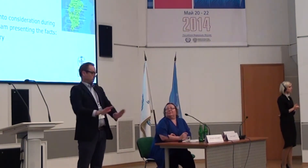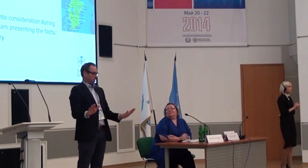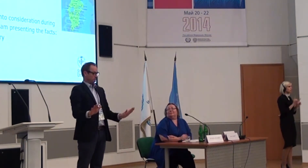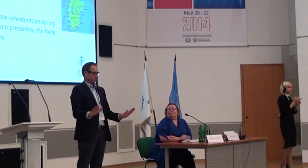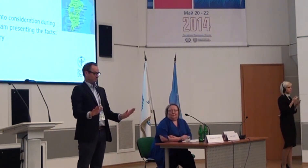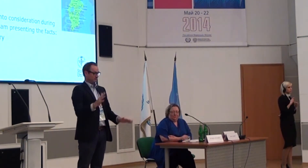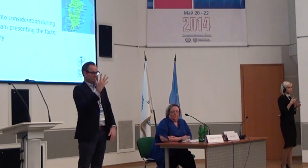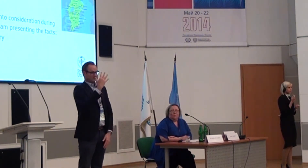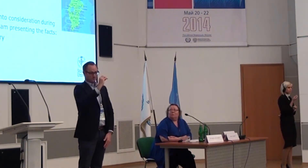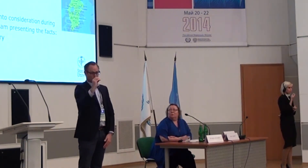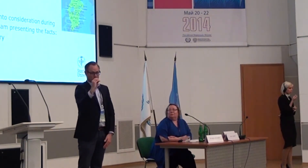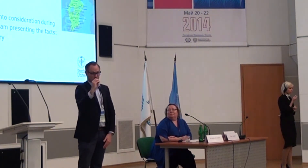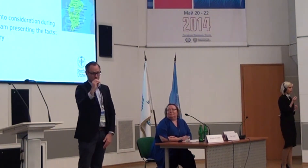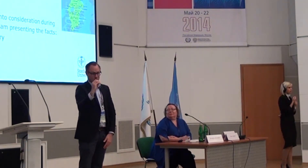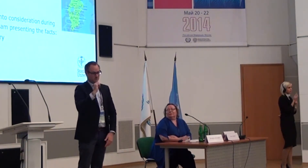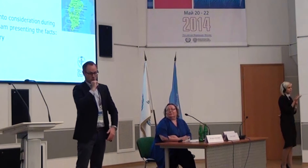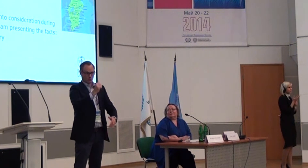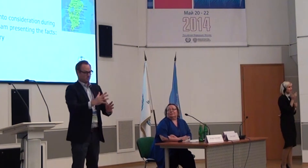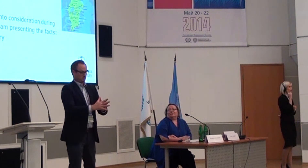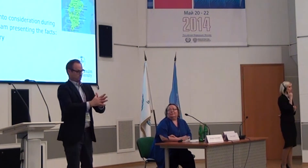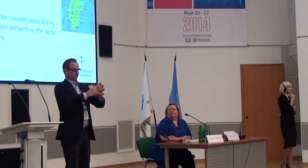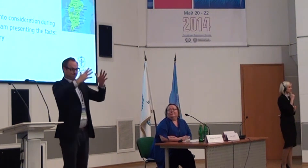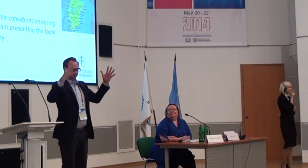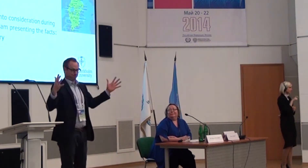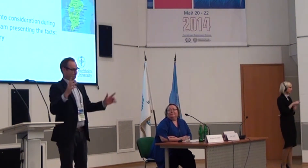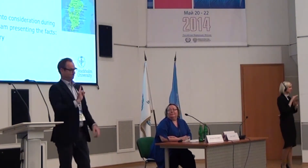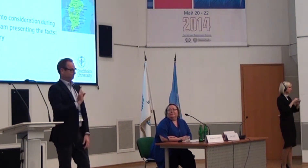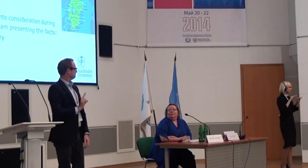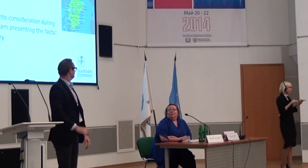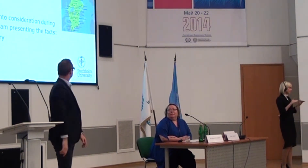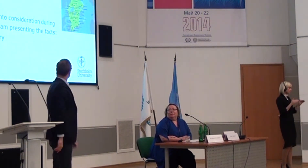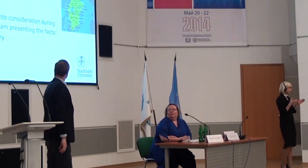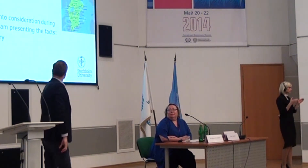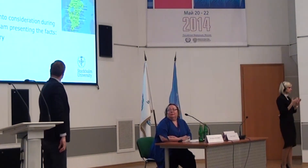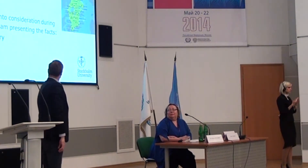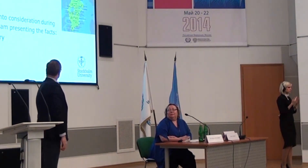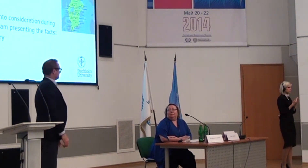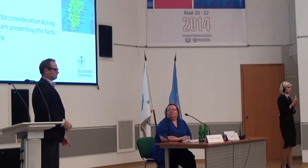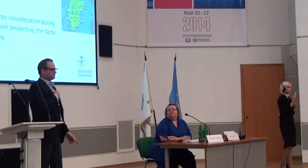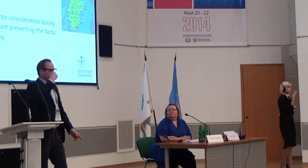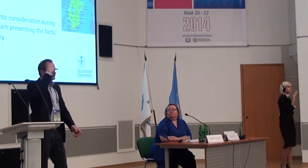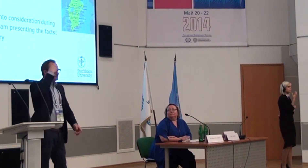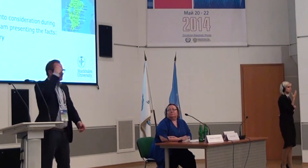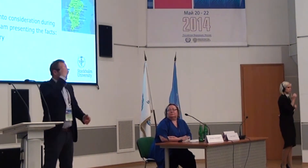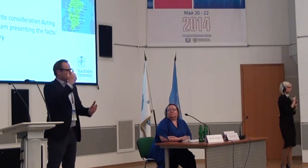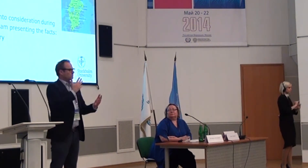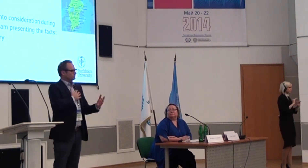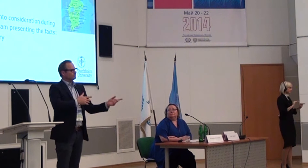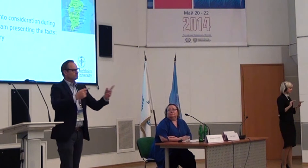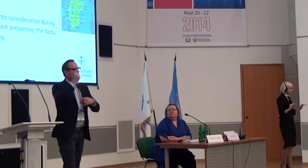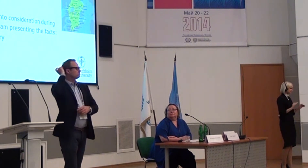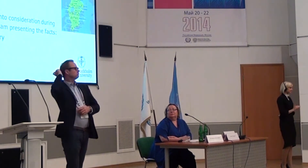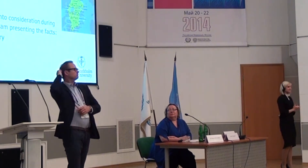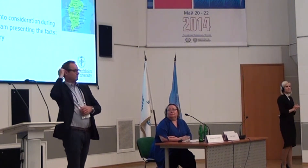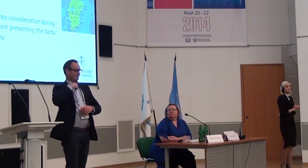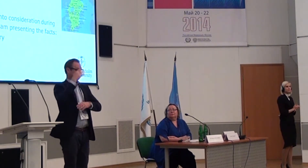children is about 500 that are in school. 500 deaf children in deaf school. So we are quite small.